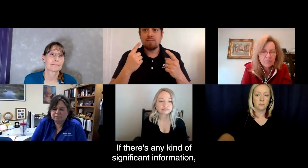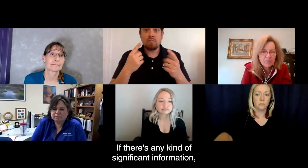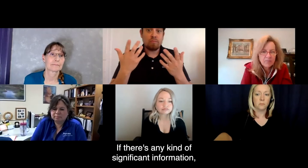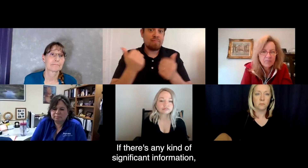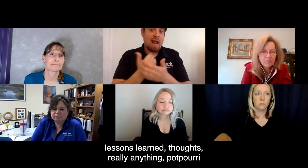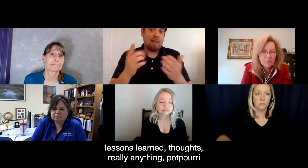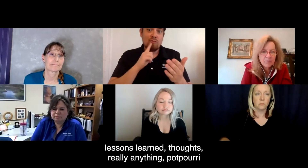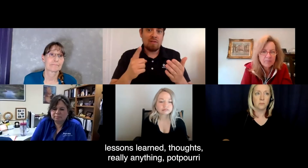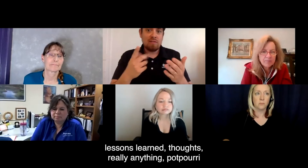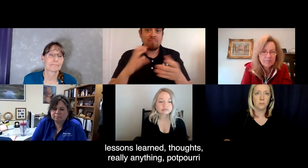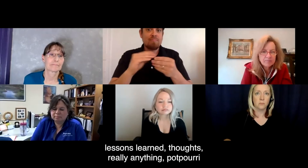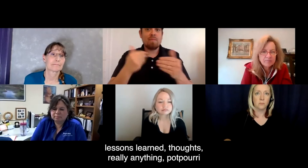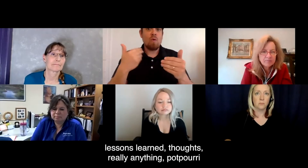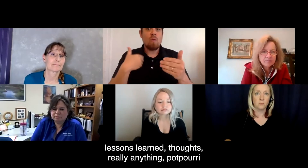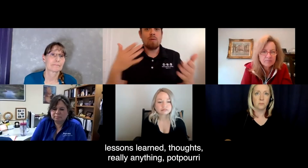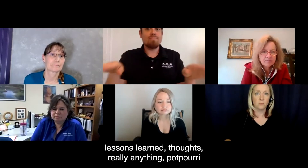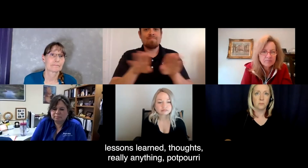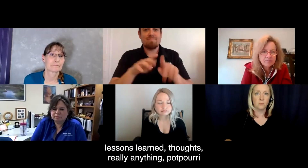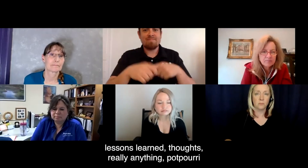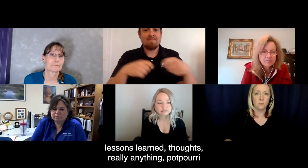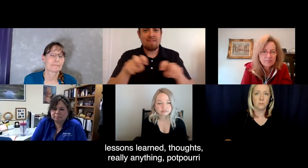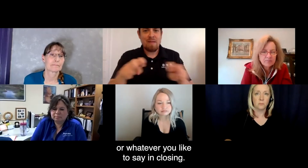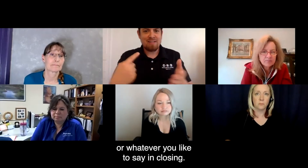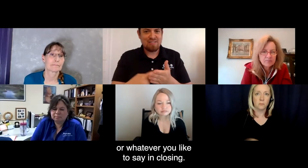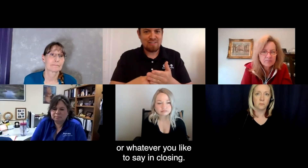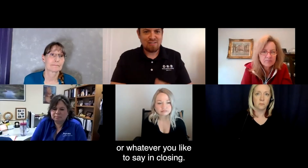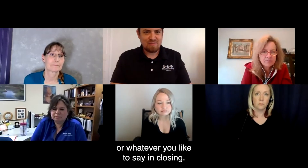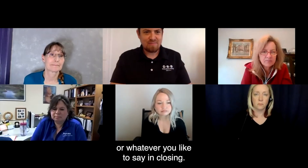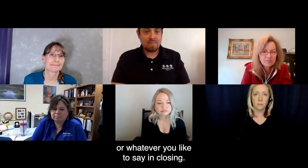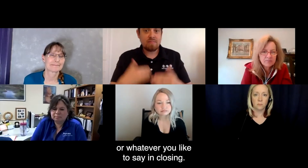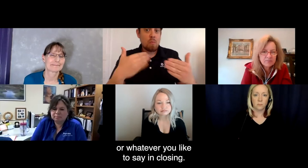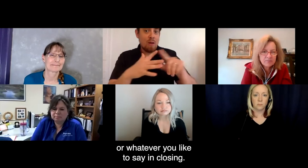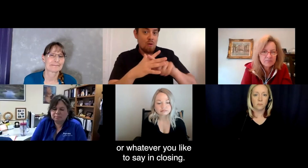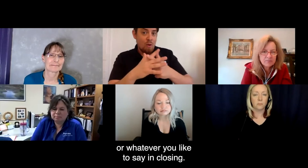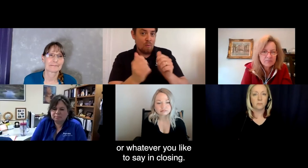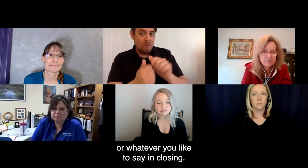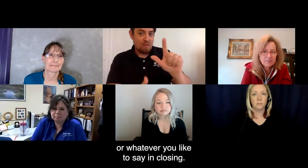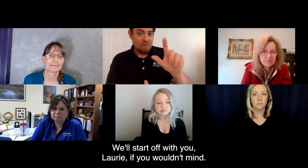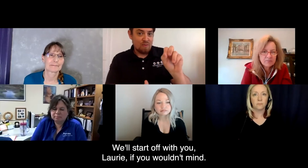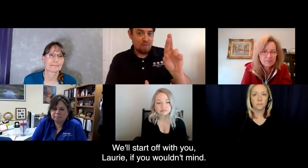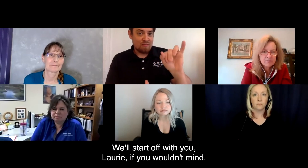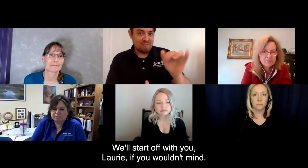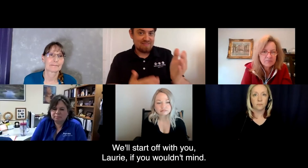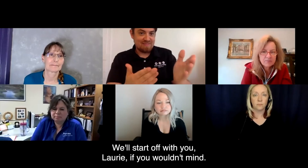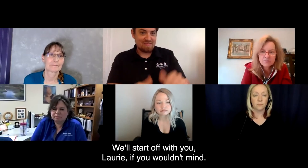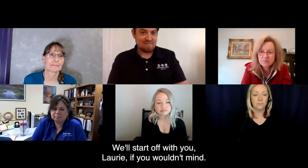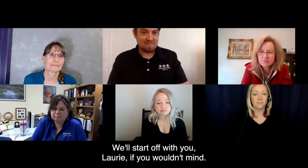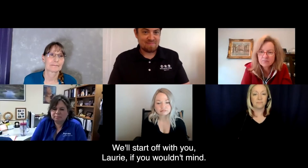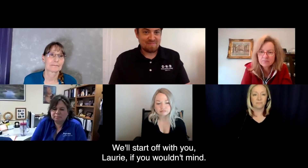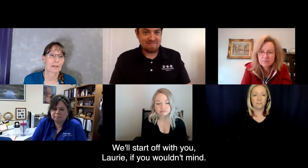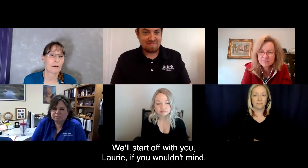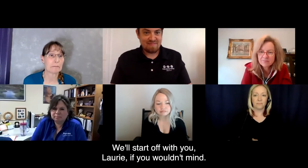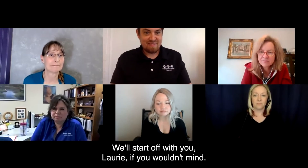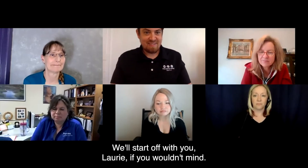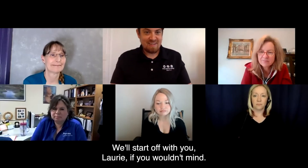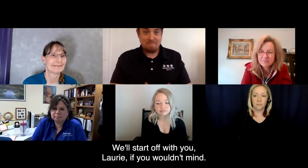significant information, lessons learned, thoughts, really anything, potpourri, whatever you'd like to say in closing. We'll start off with you, Lori, if you